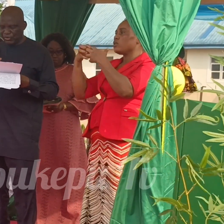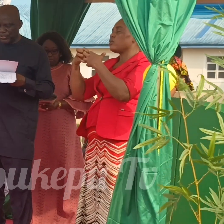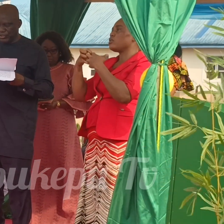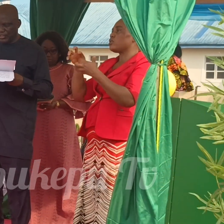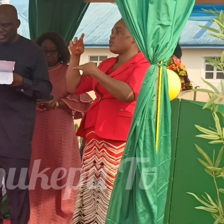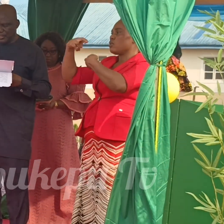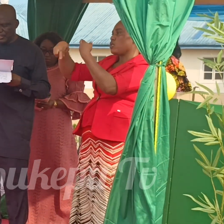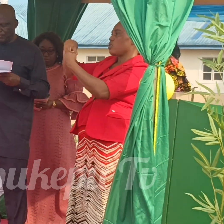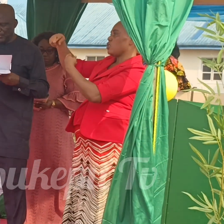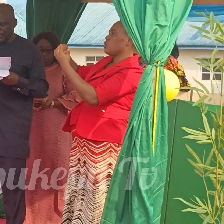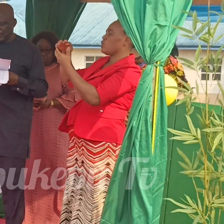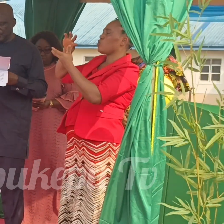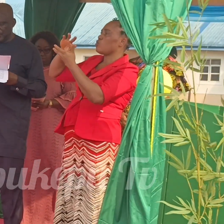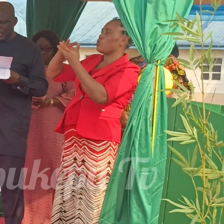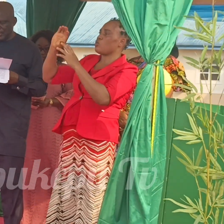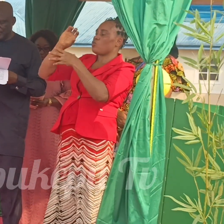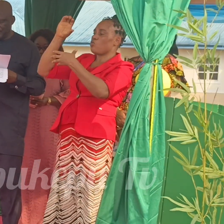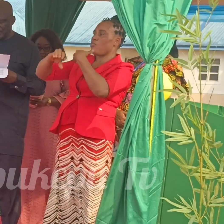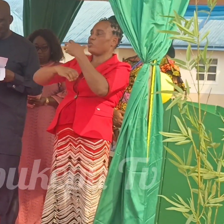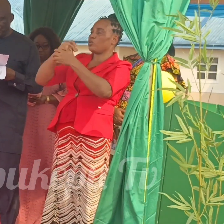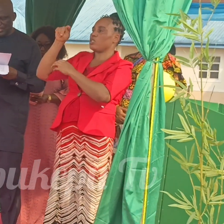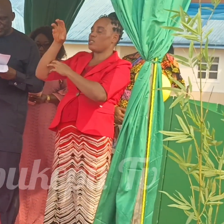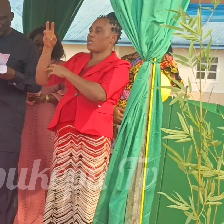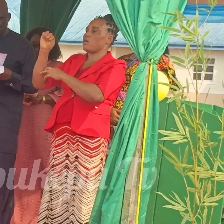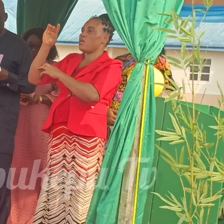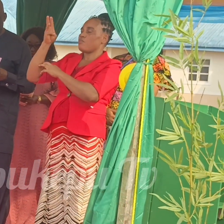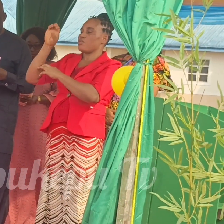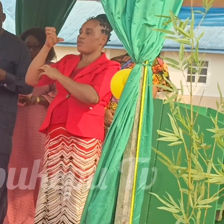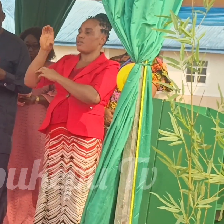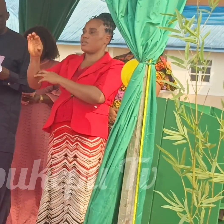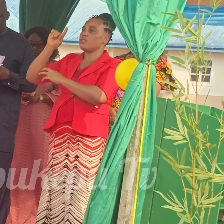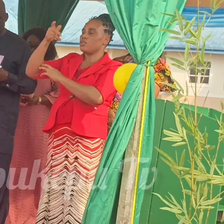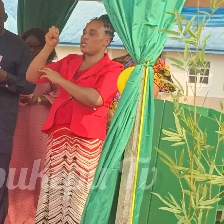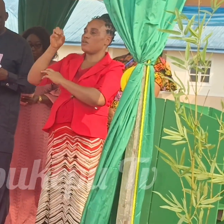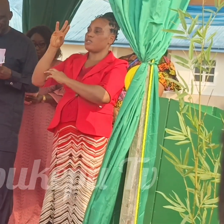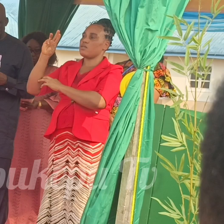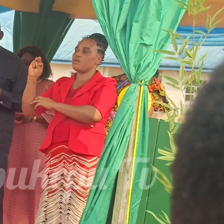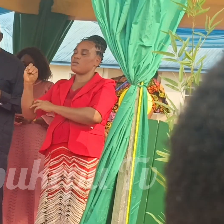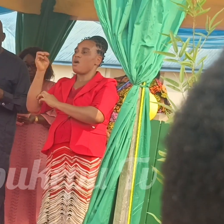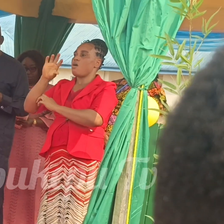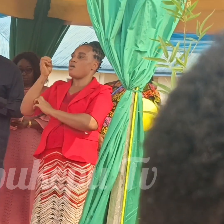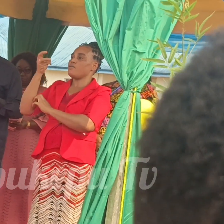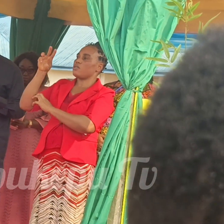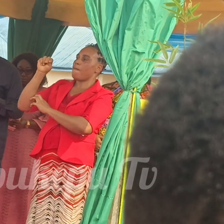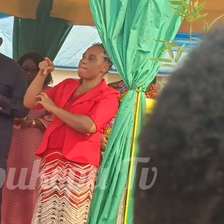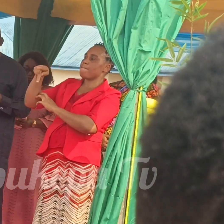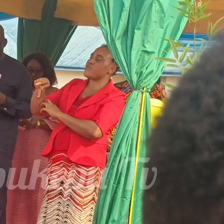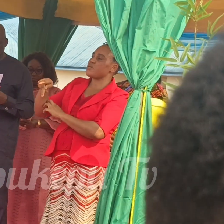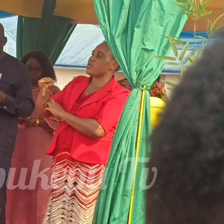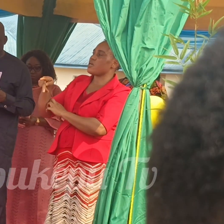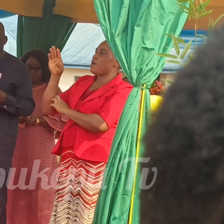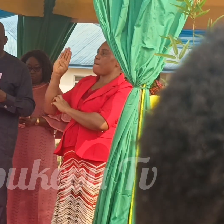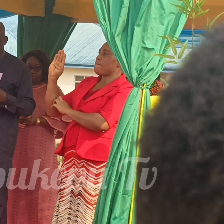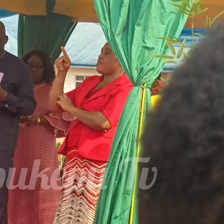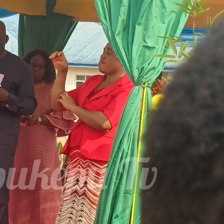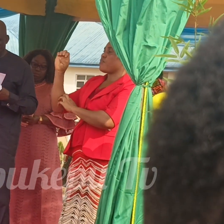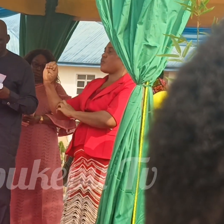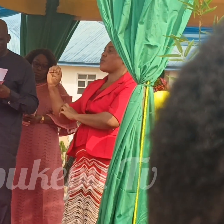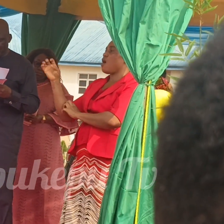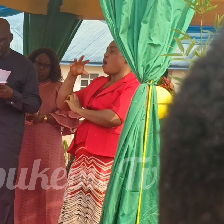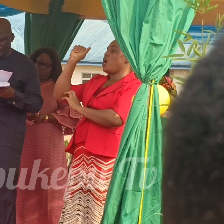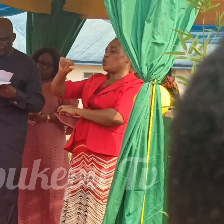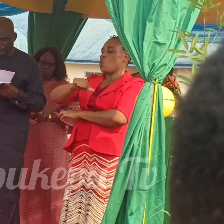Regulatory Commission, TCN, NDPAC, GACN, NCP, BPE,